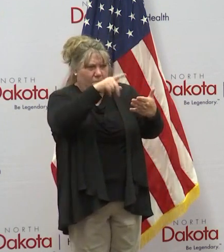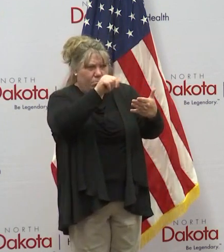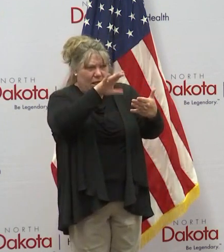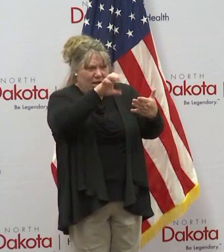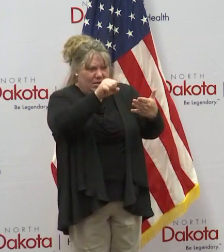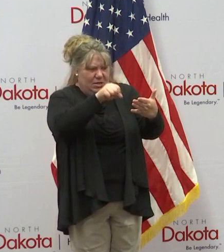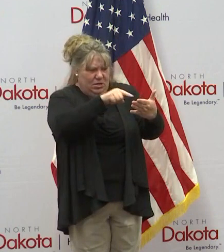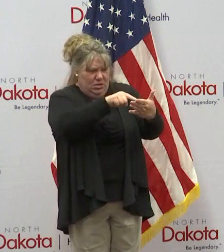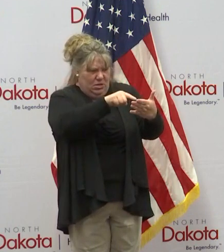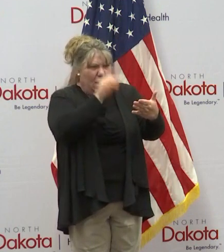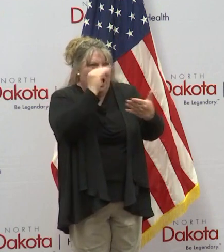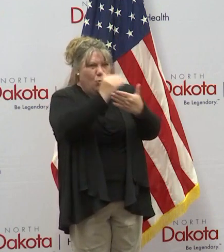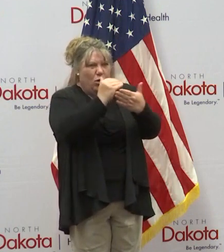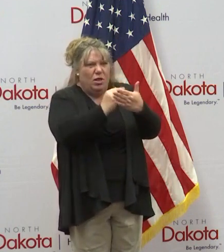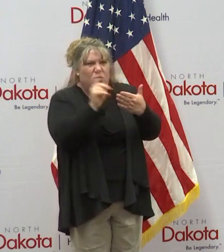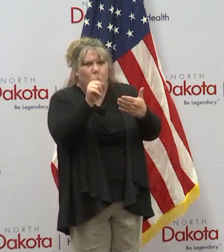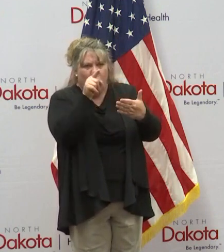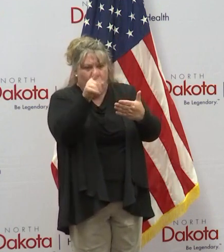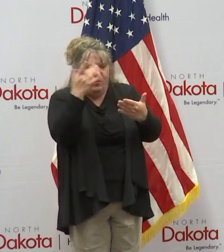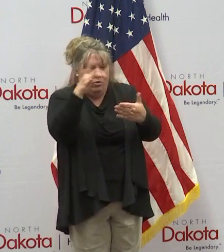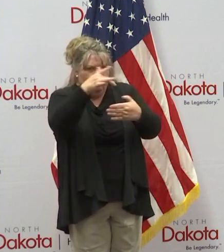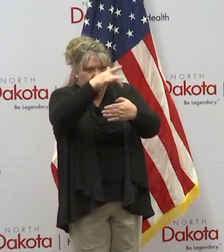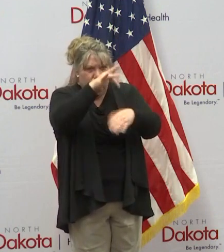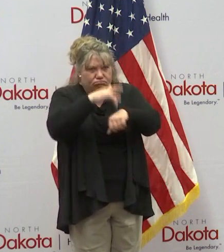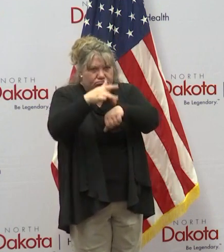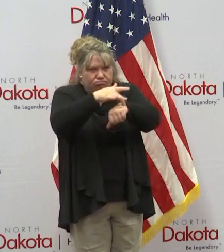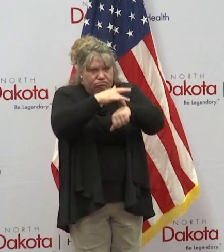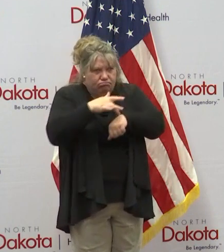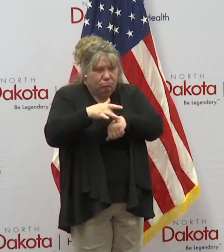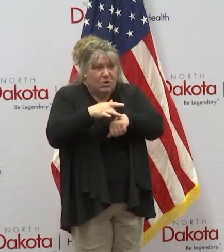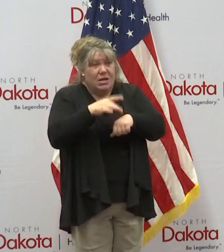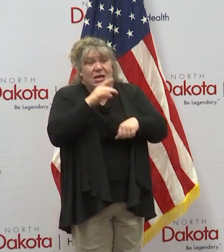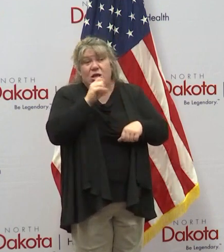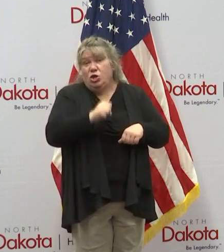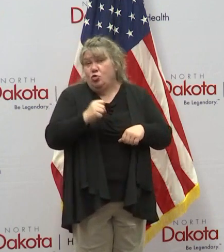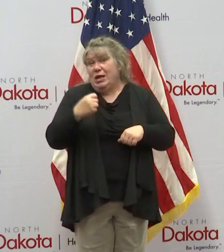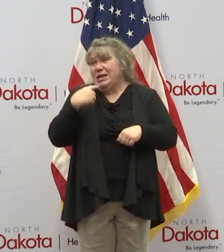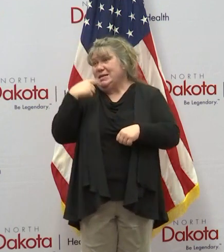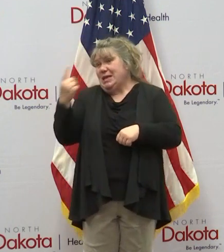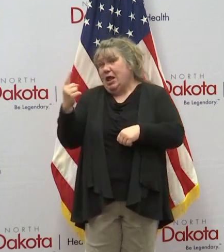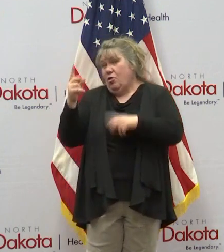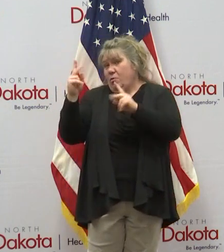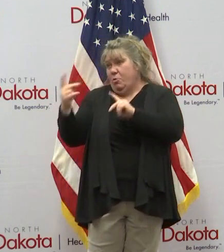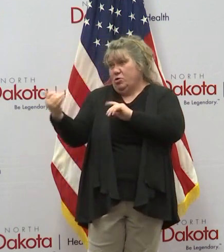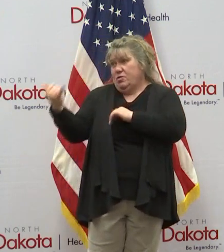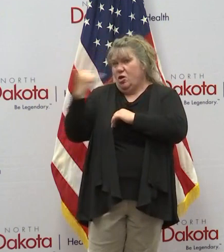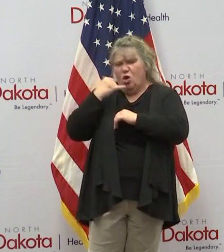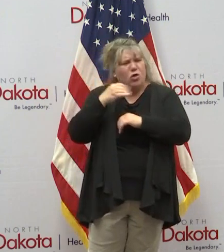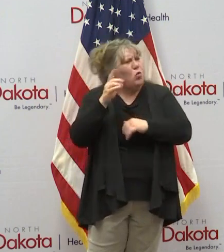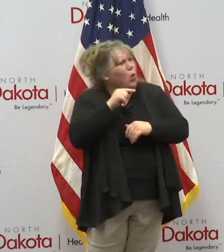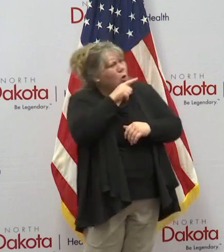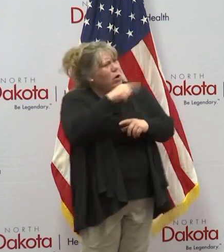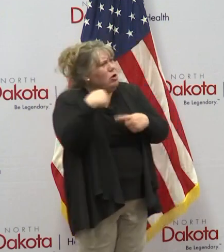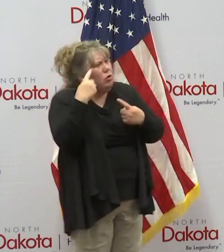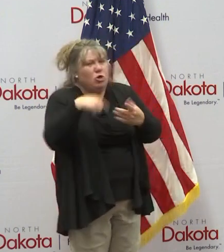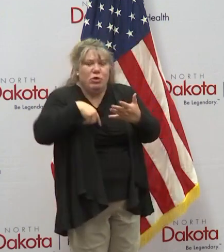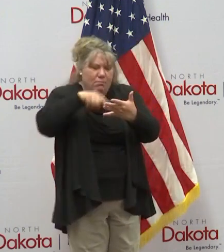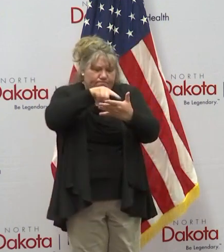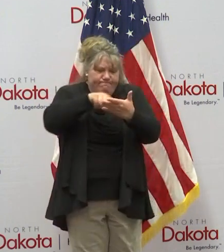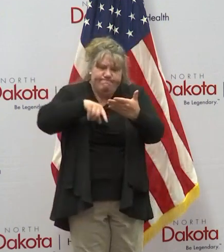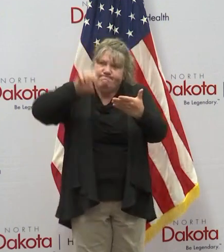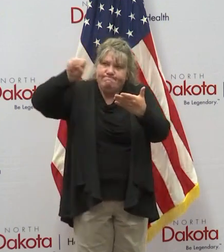you've been. So you have the option to just verbally share those with the tracer as you're in that conversation with